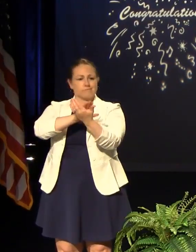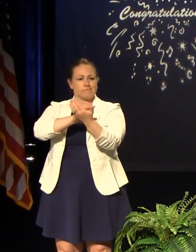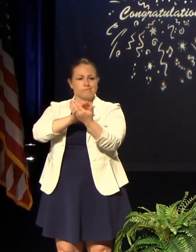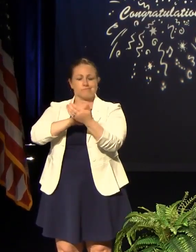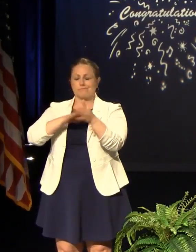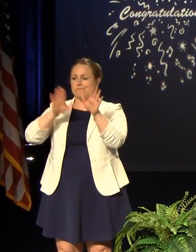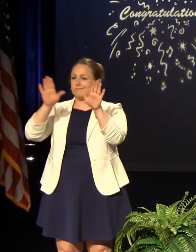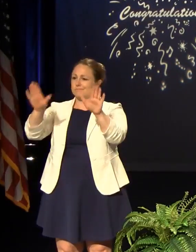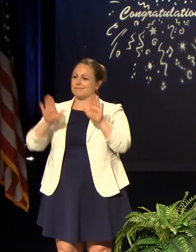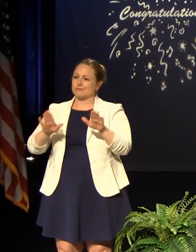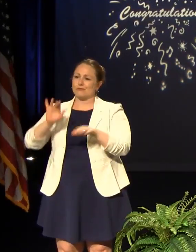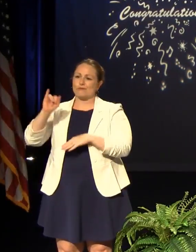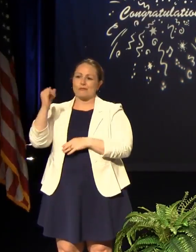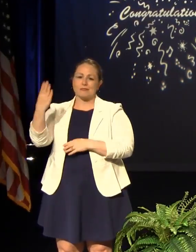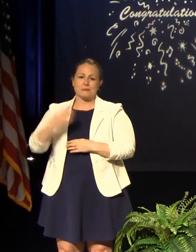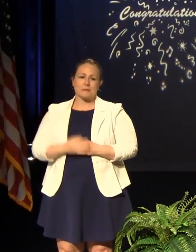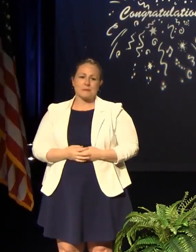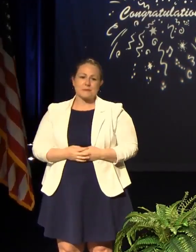great job.